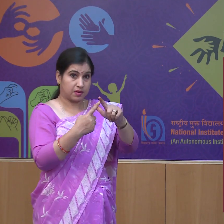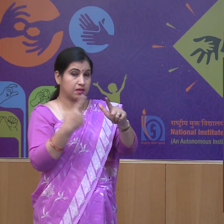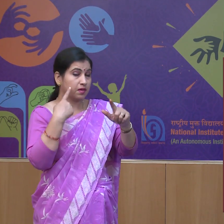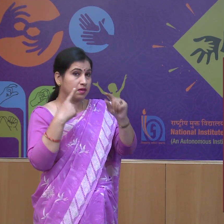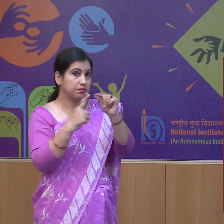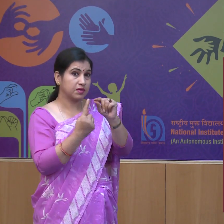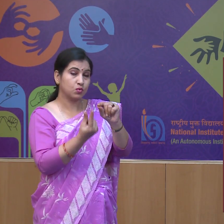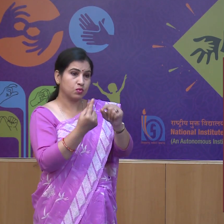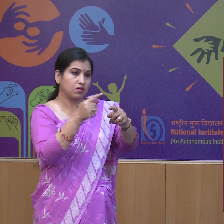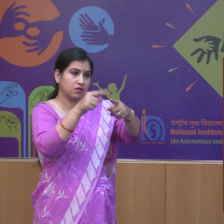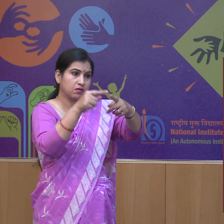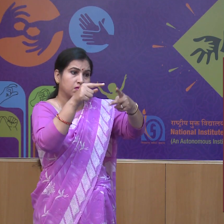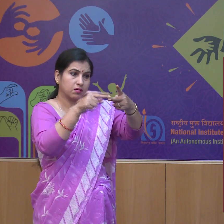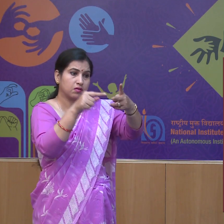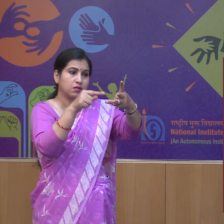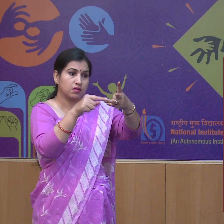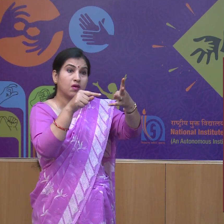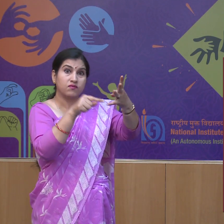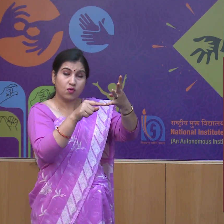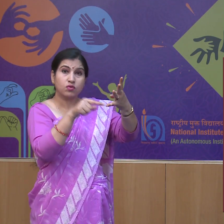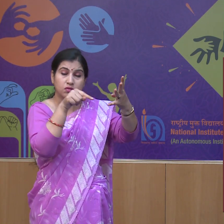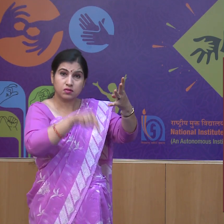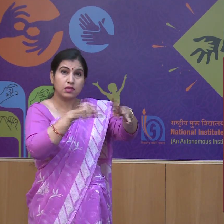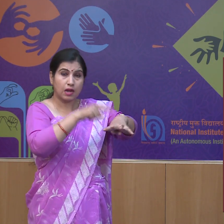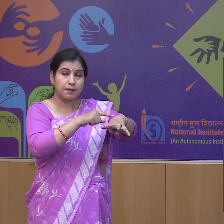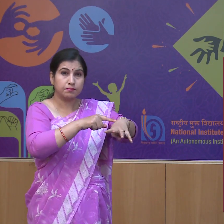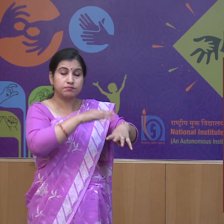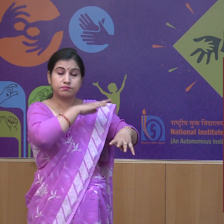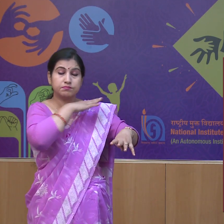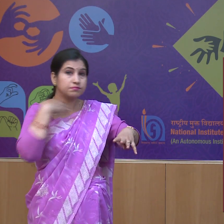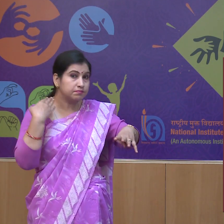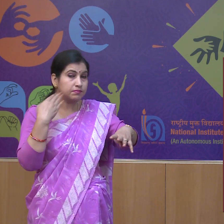in the fourth battle, the British were able